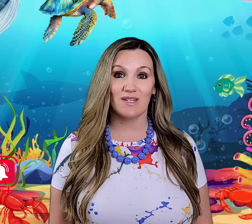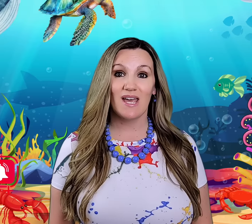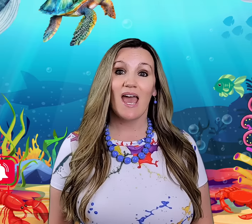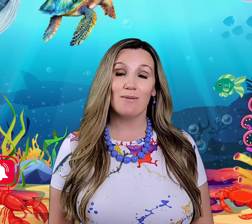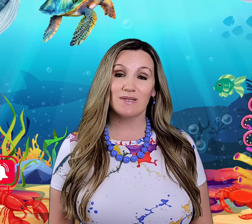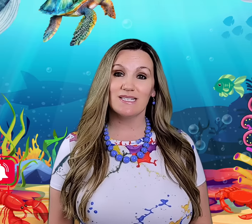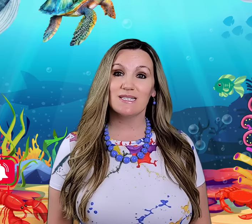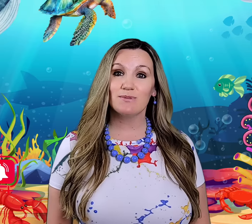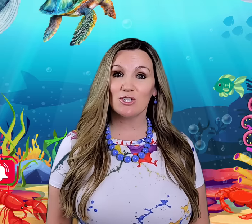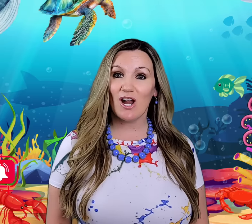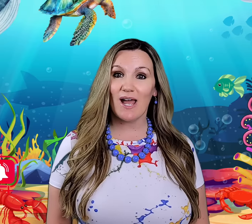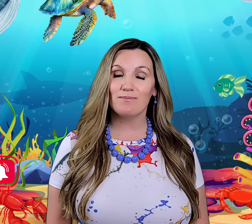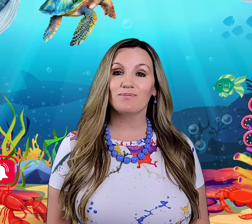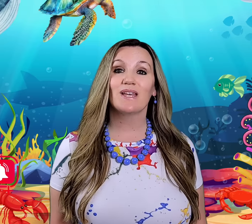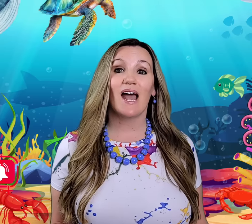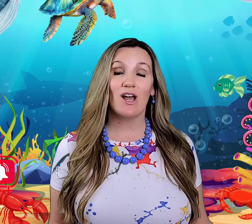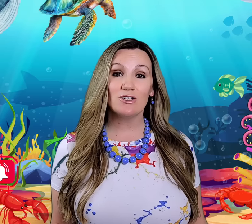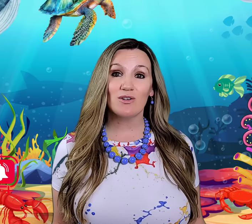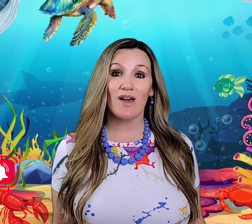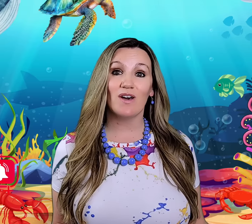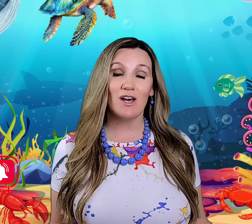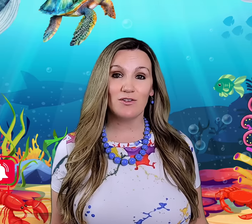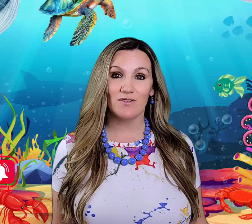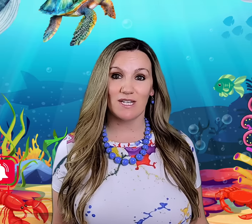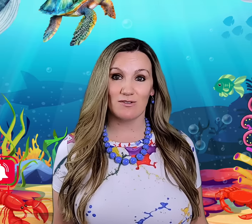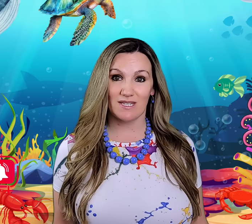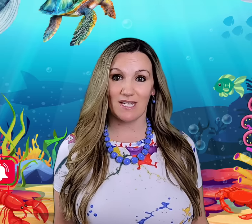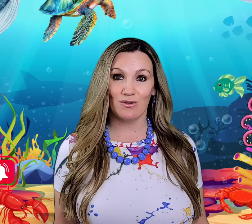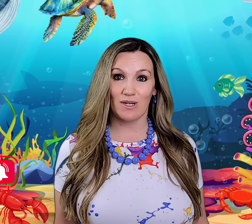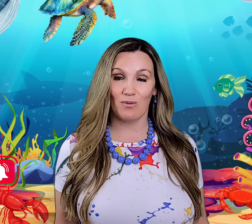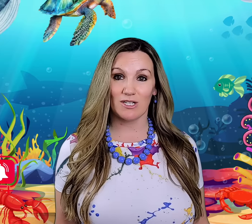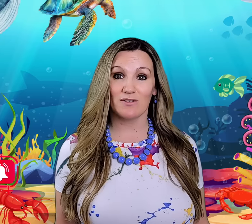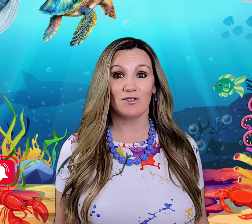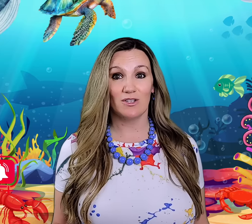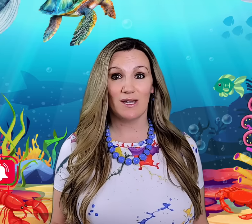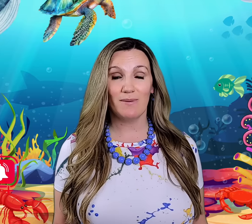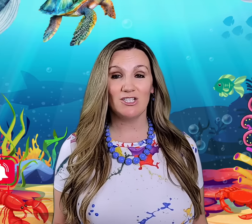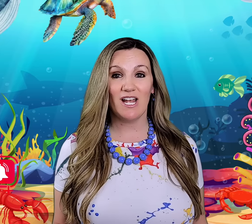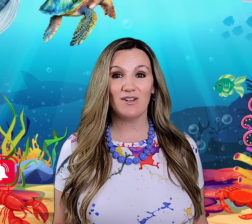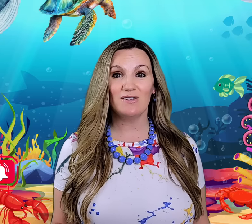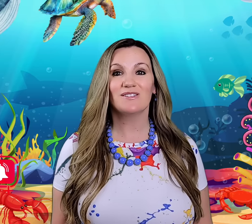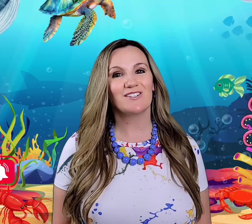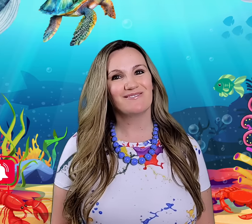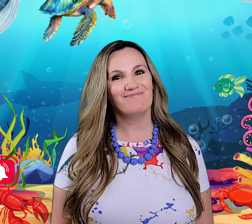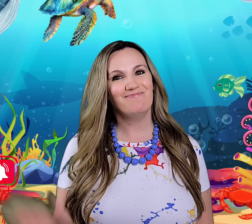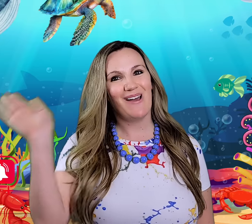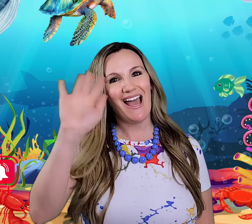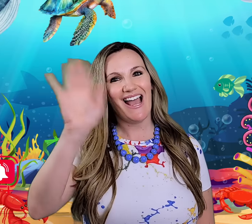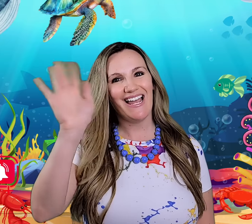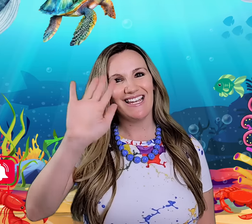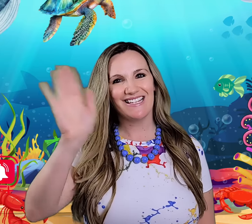And please subscribe. I also have other videos that you can watch if you look at my channel. Bye!